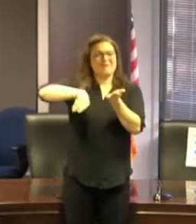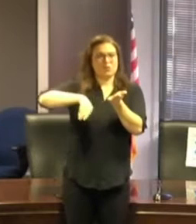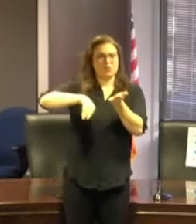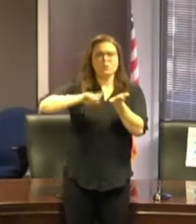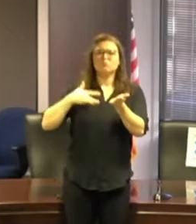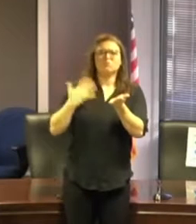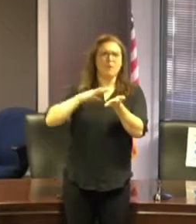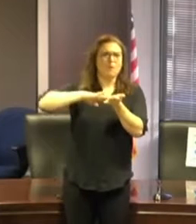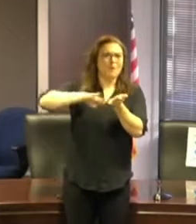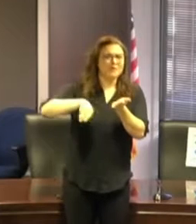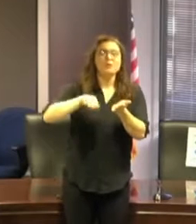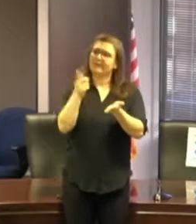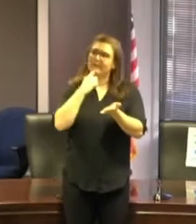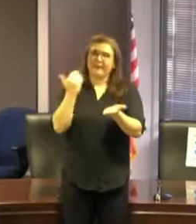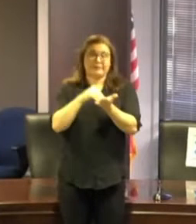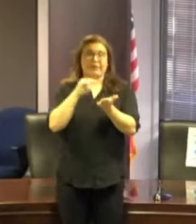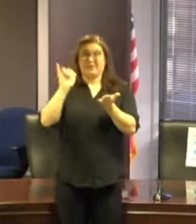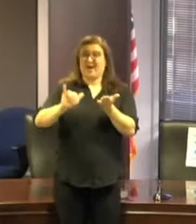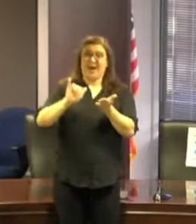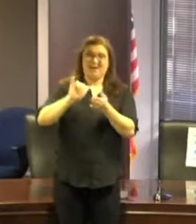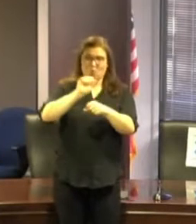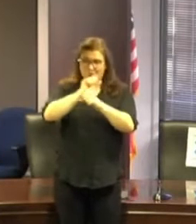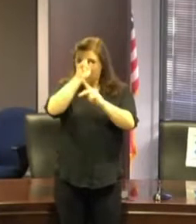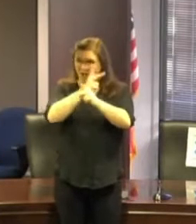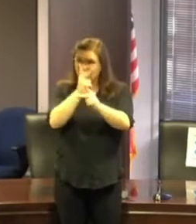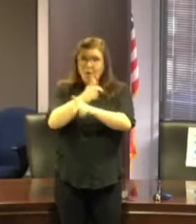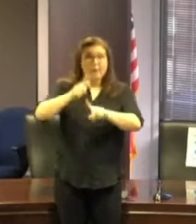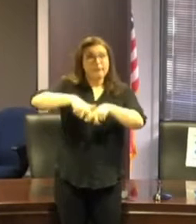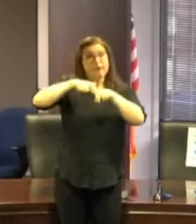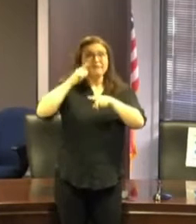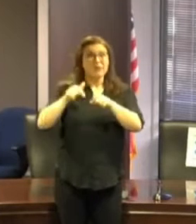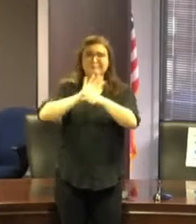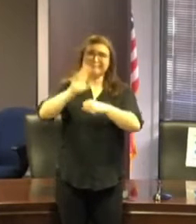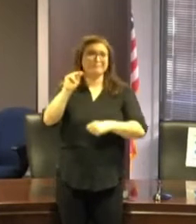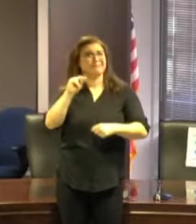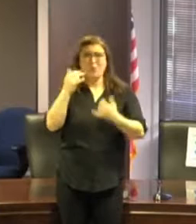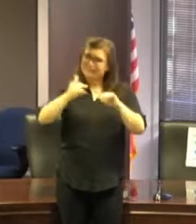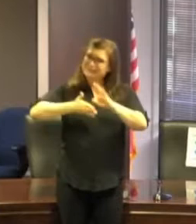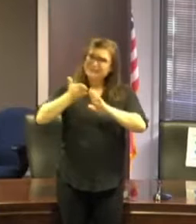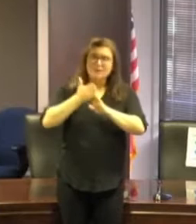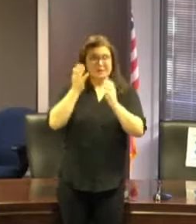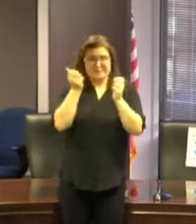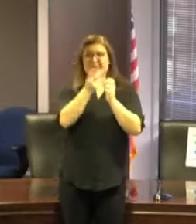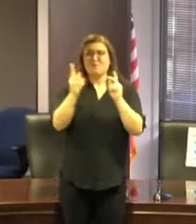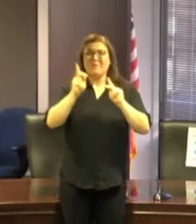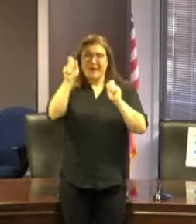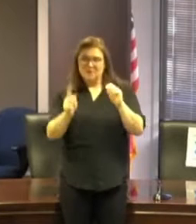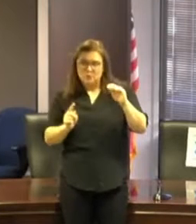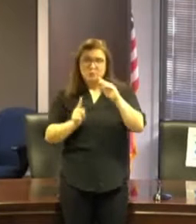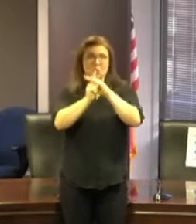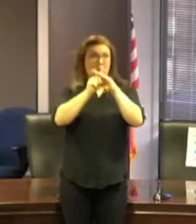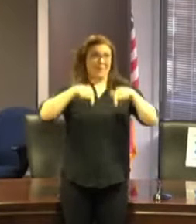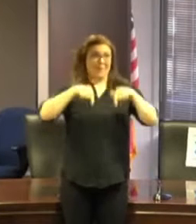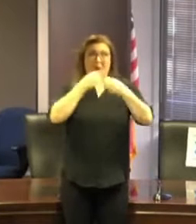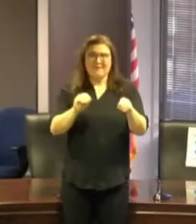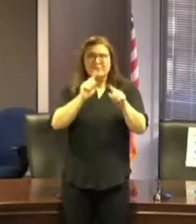Again, the work doesn't slow down. Several people have been coming into the office and practicing social distancing, staying in their office, but getting work